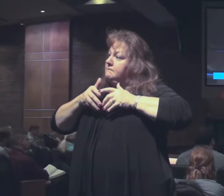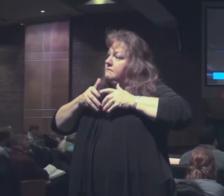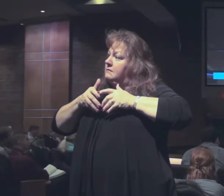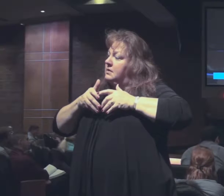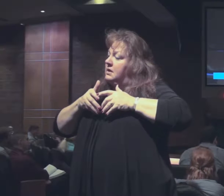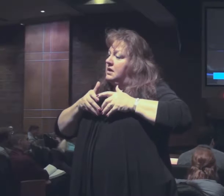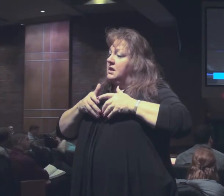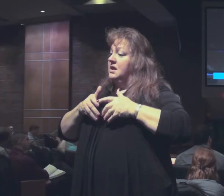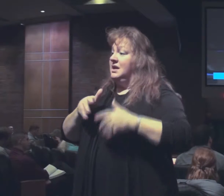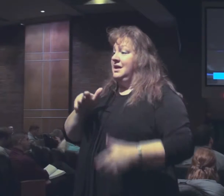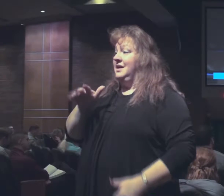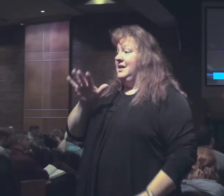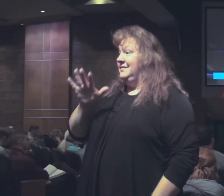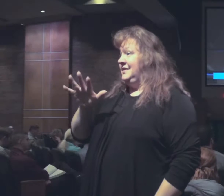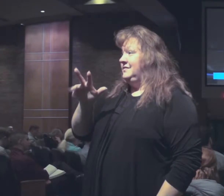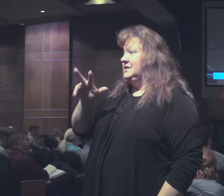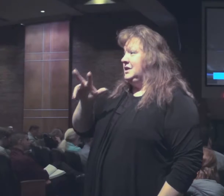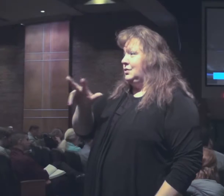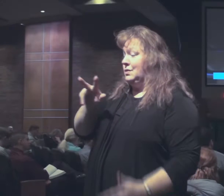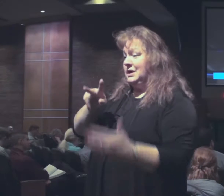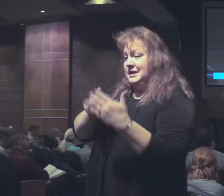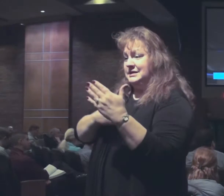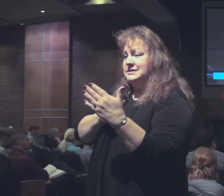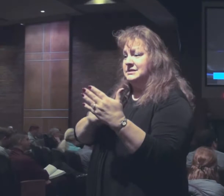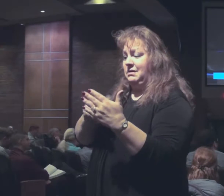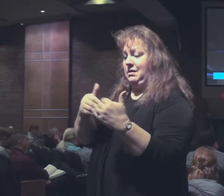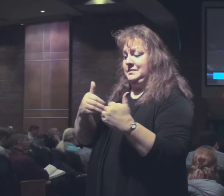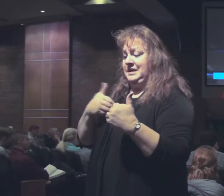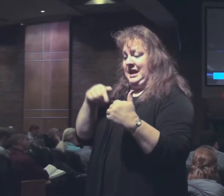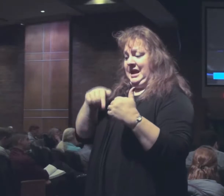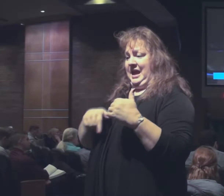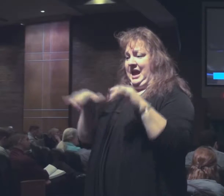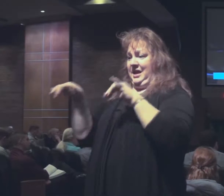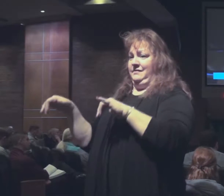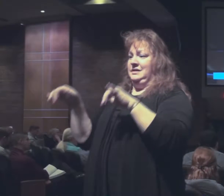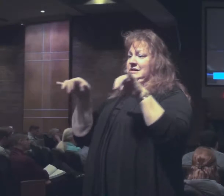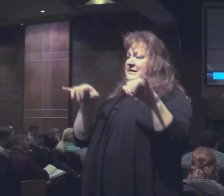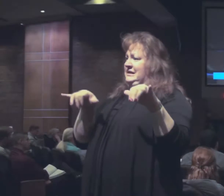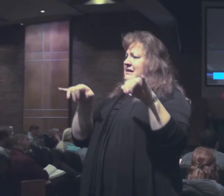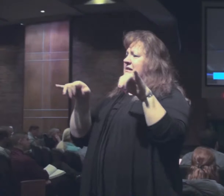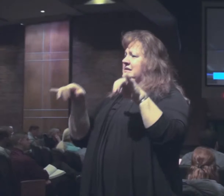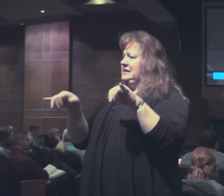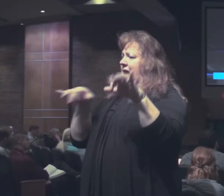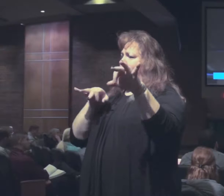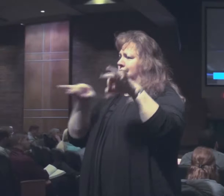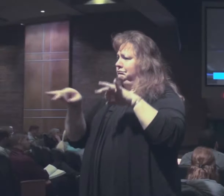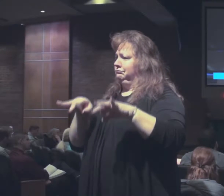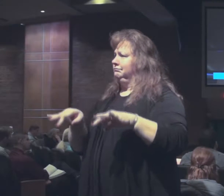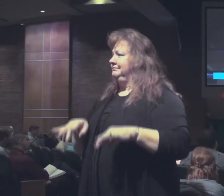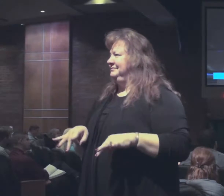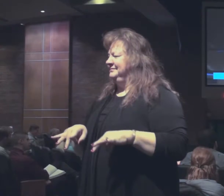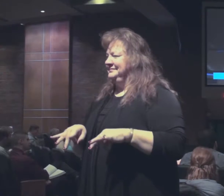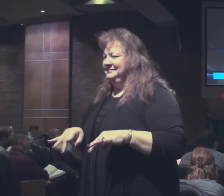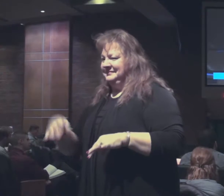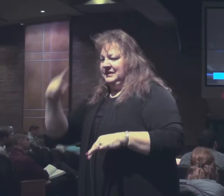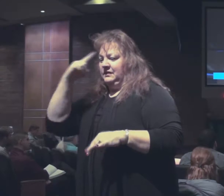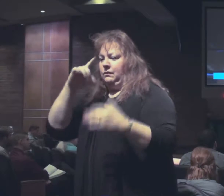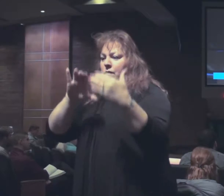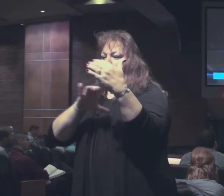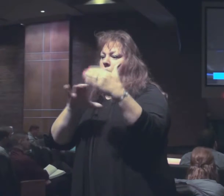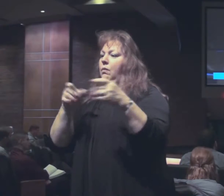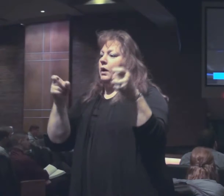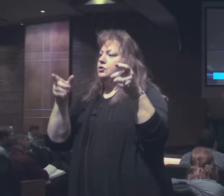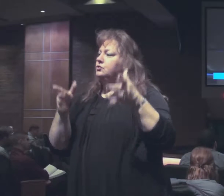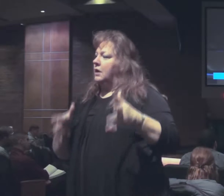And 53 of the Psalms have this same instruction for the choir